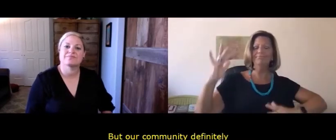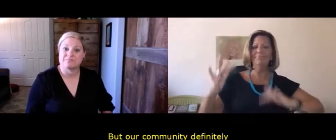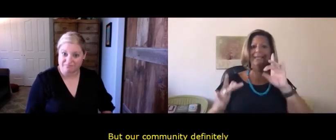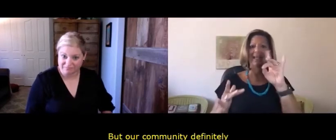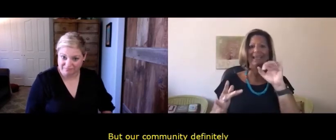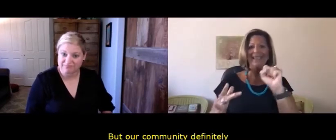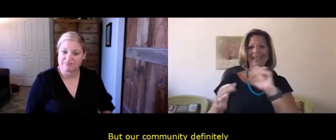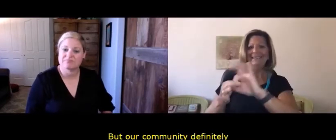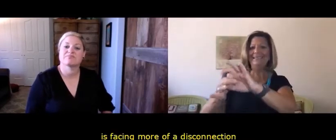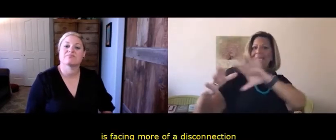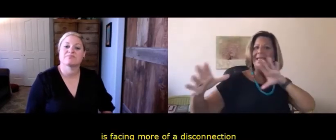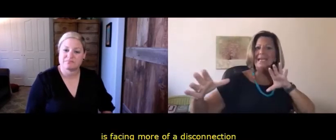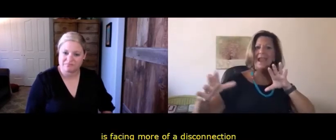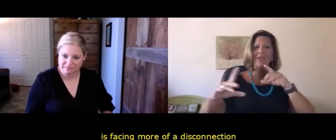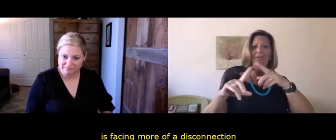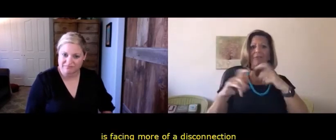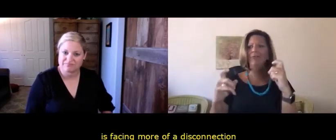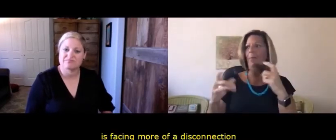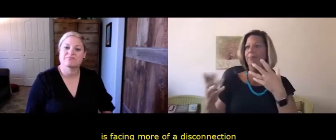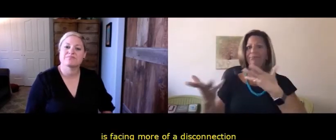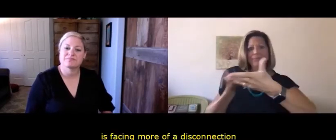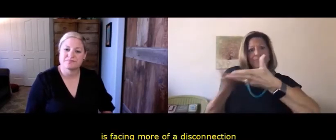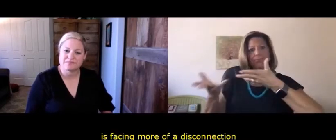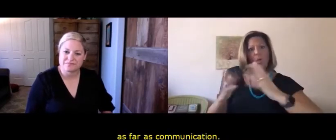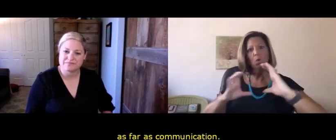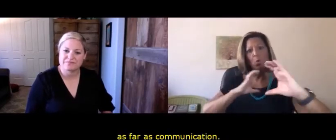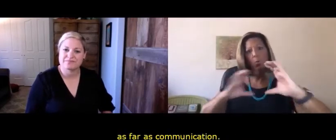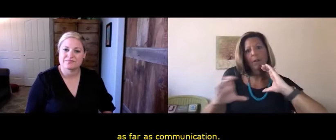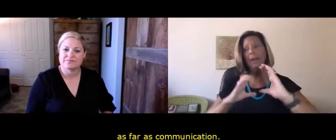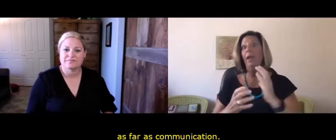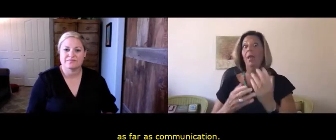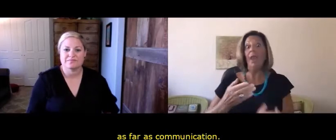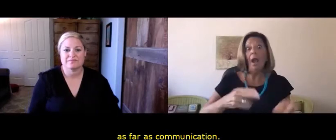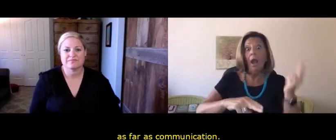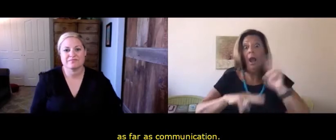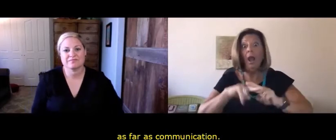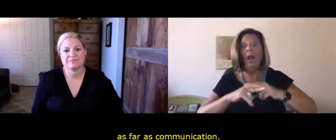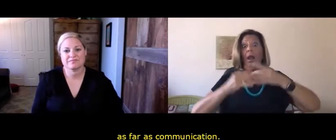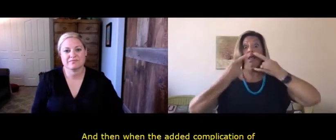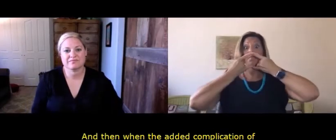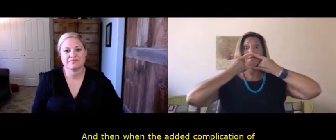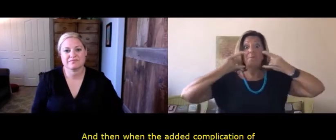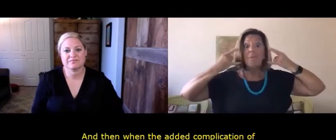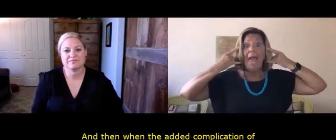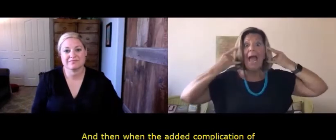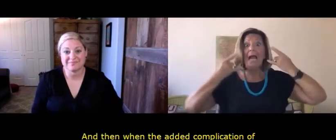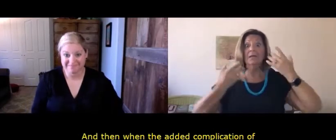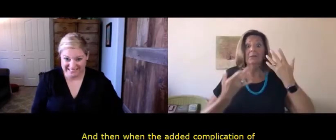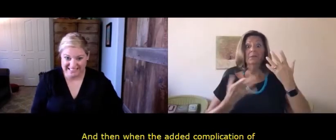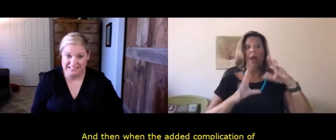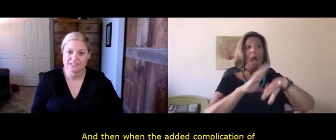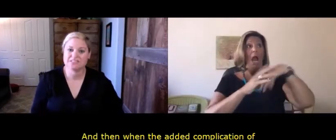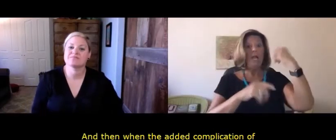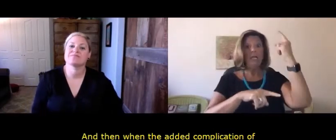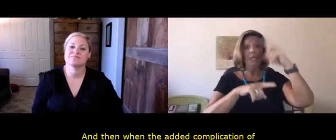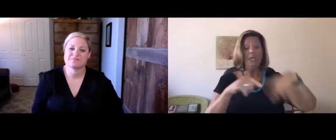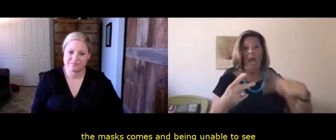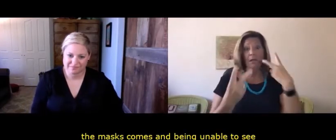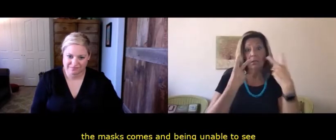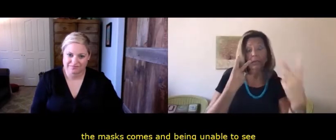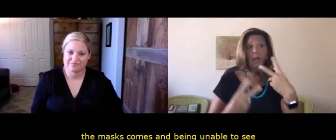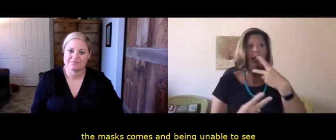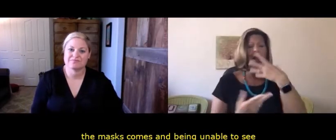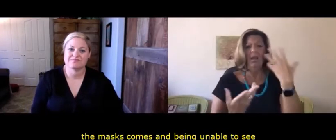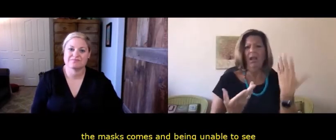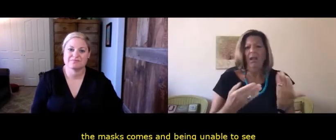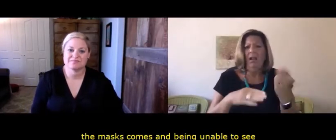our community definitely is facing more of a disconnection as far as communication. And then when the added complication